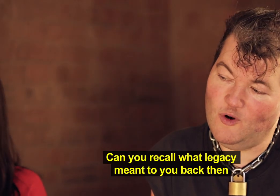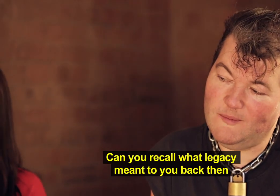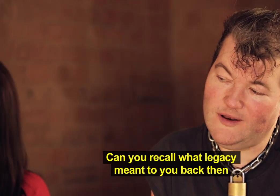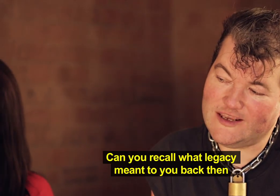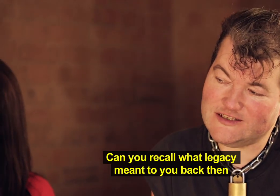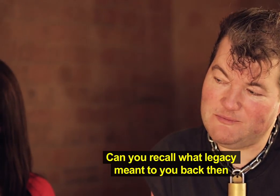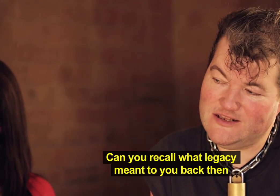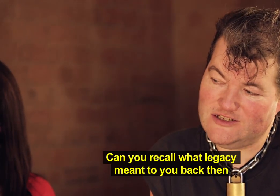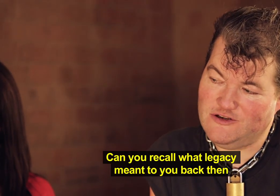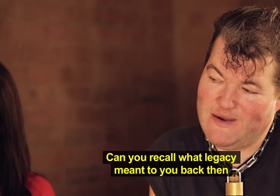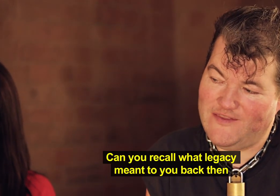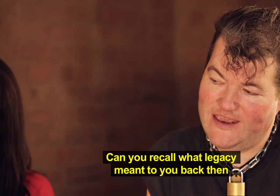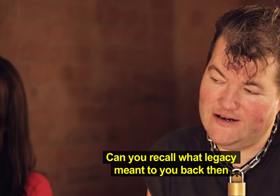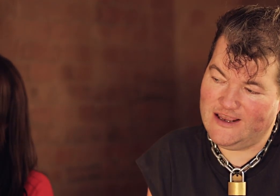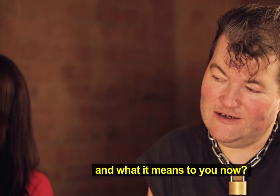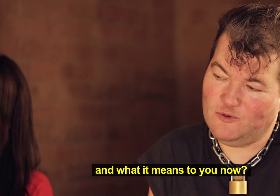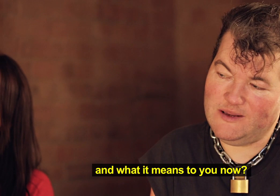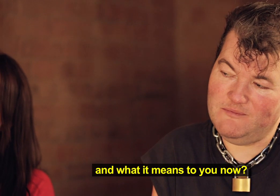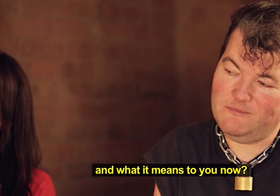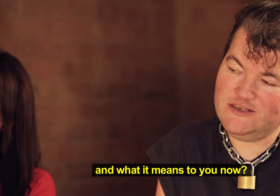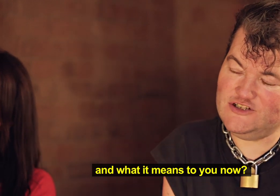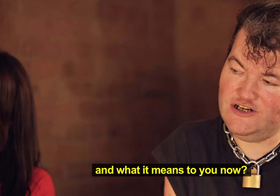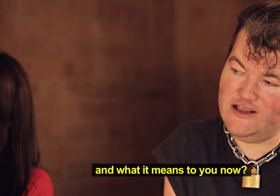what legacy meant to you back then and what it means to you now?